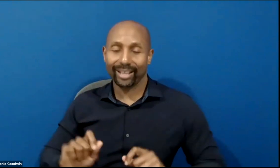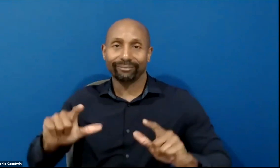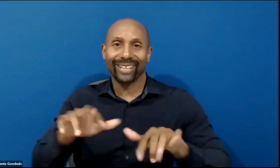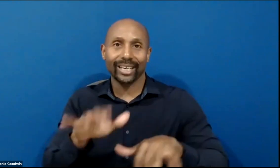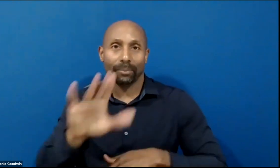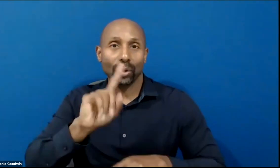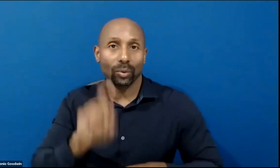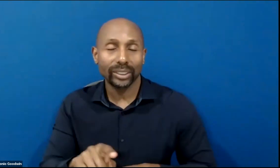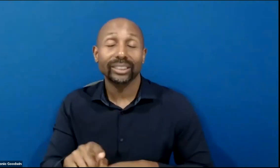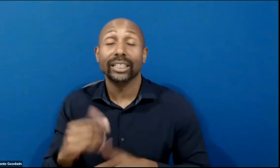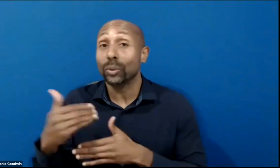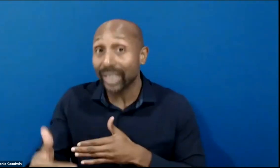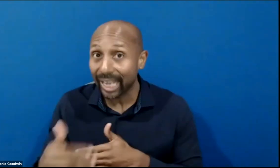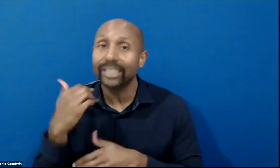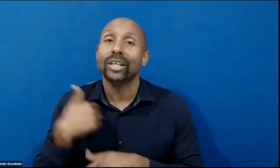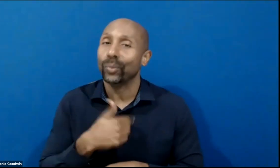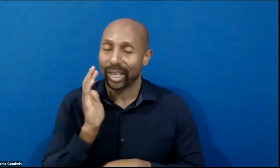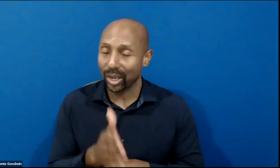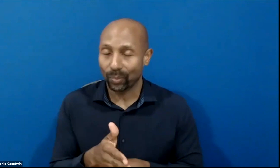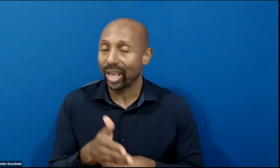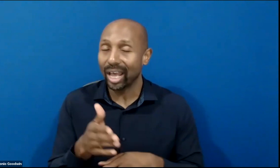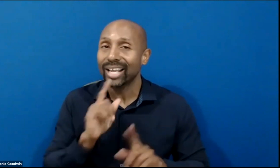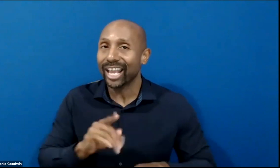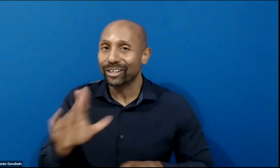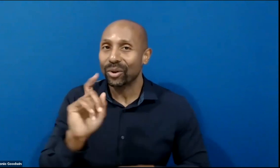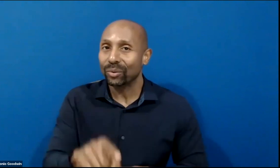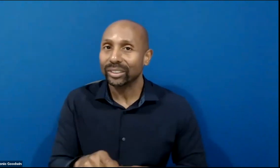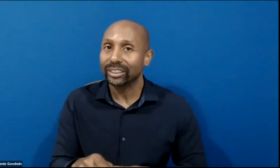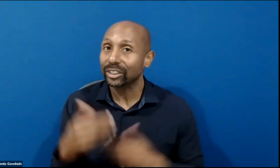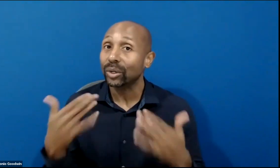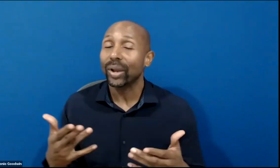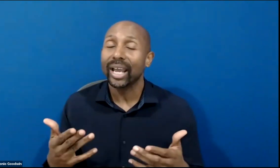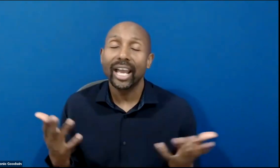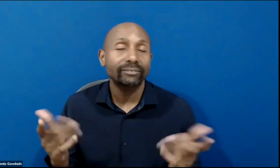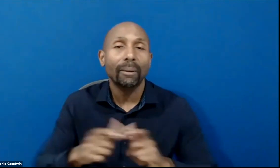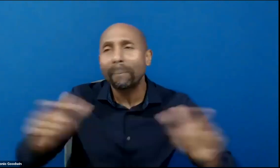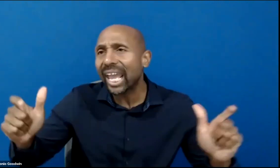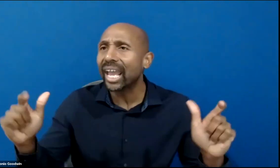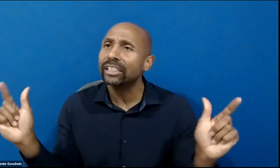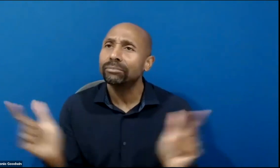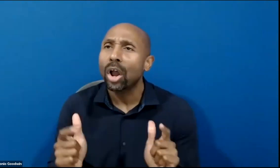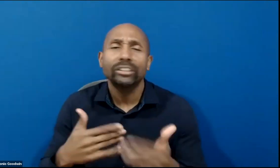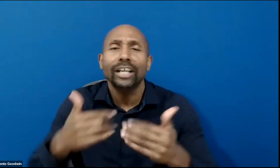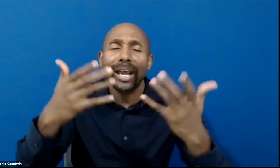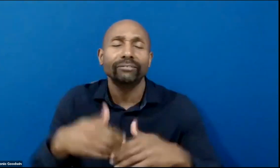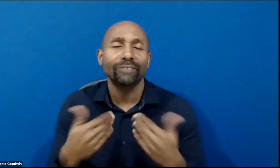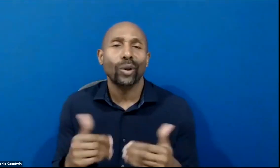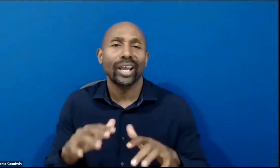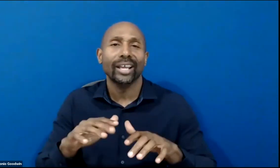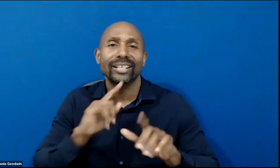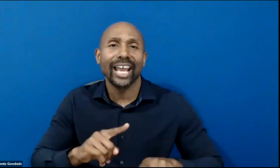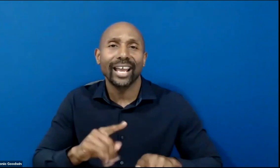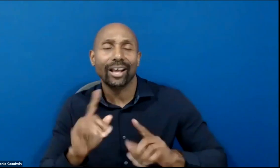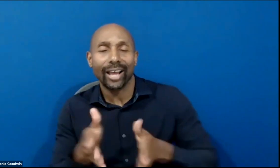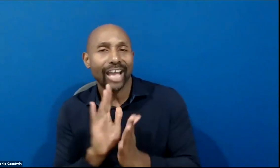ready. No question is too big, too small. Drop it in there. We want to hear from you. So Jaime, this one is